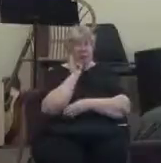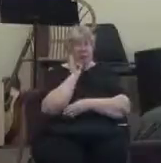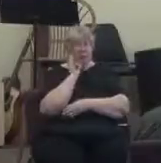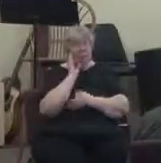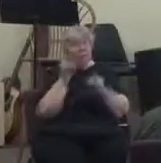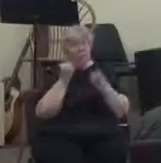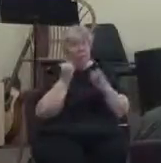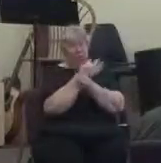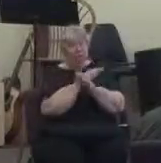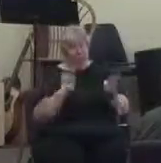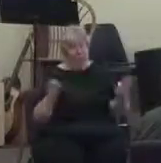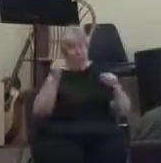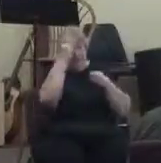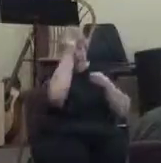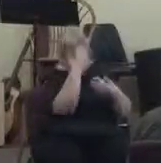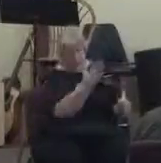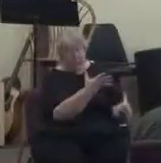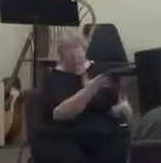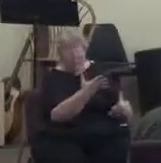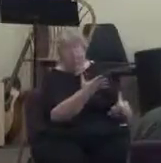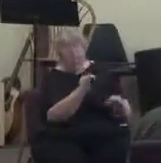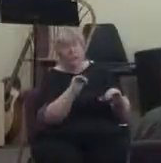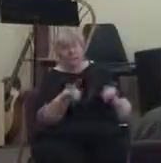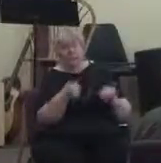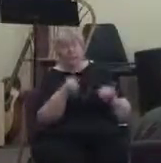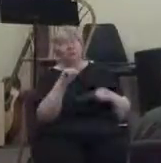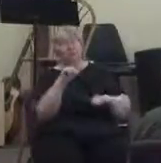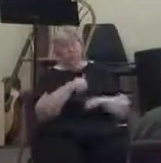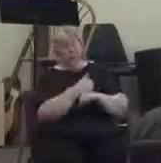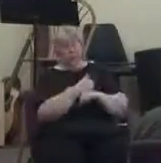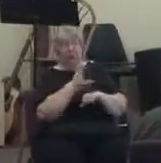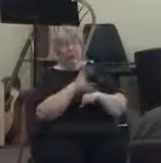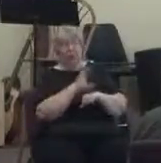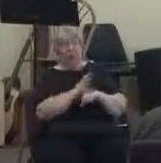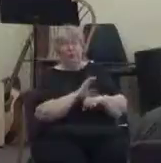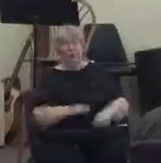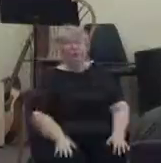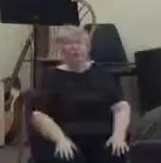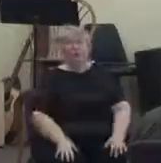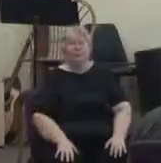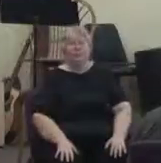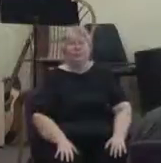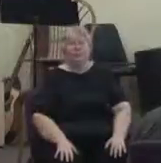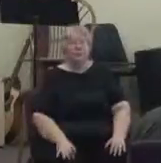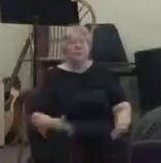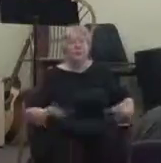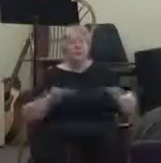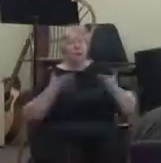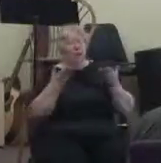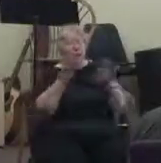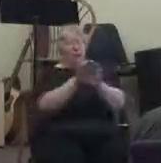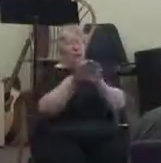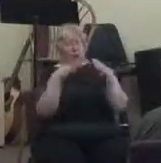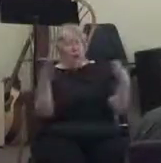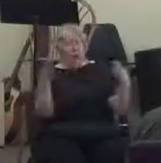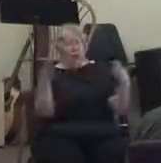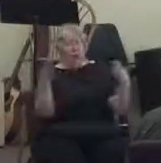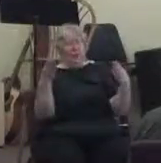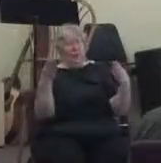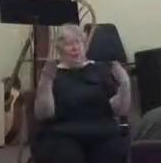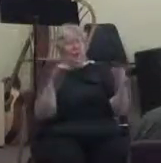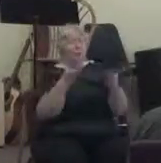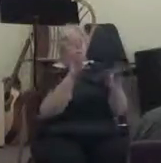information on how to do it. and I offered to open the place up for Slim